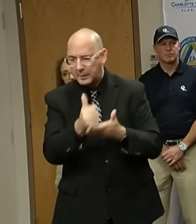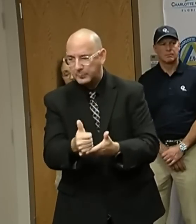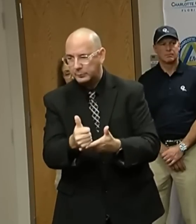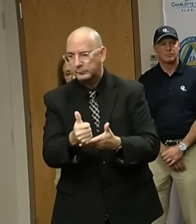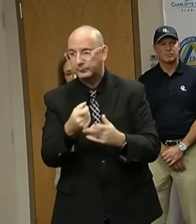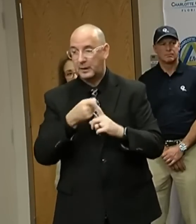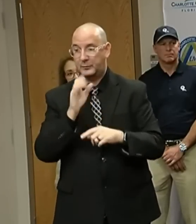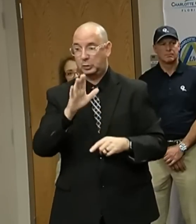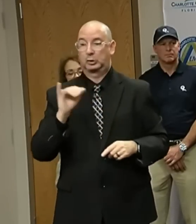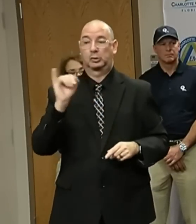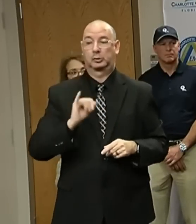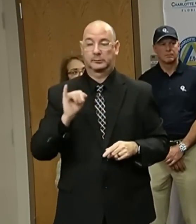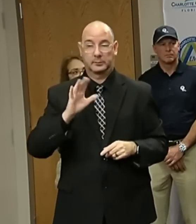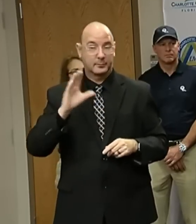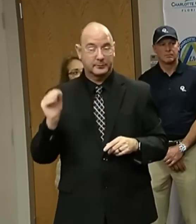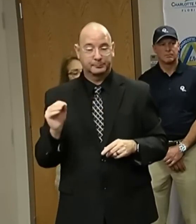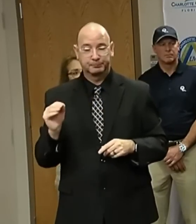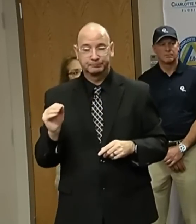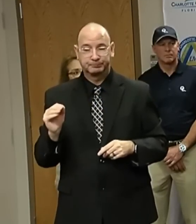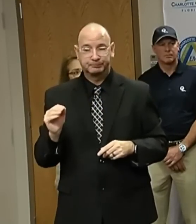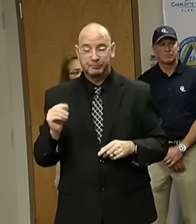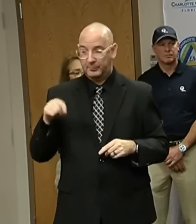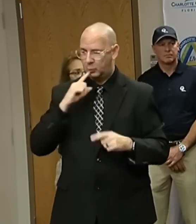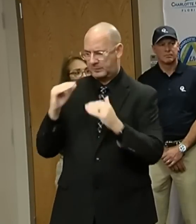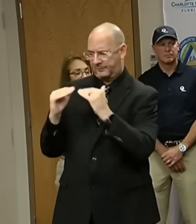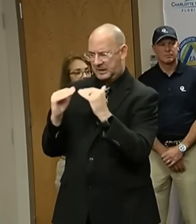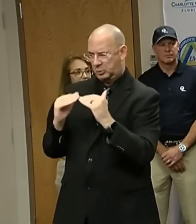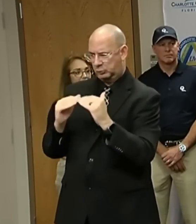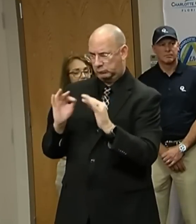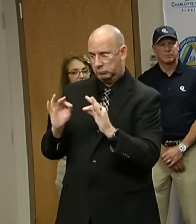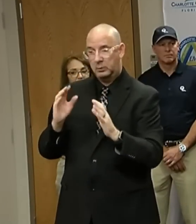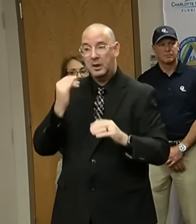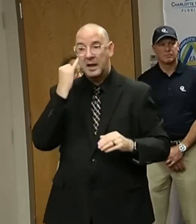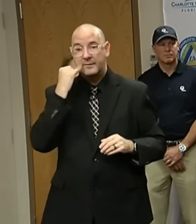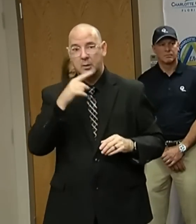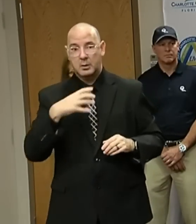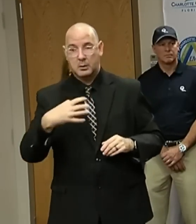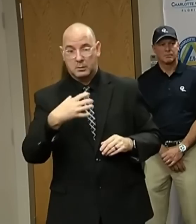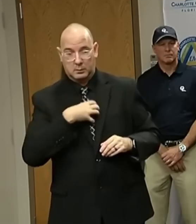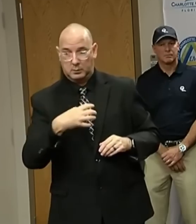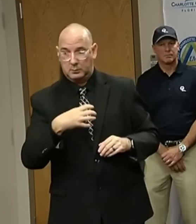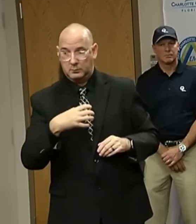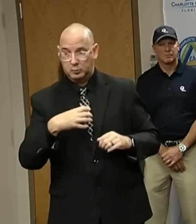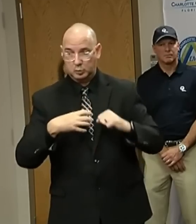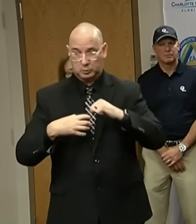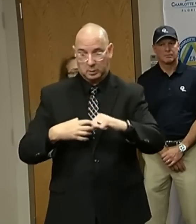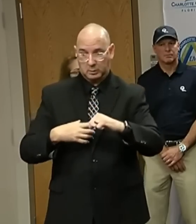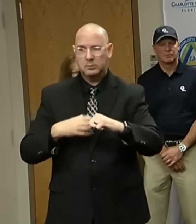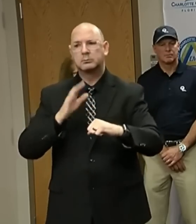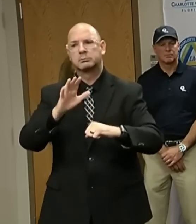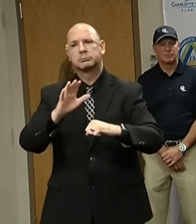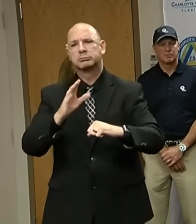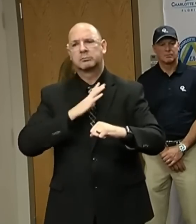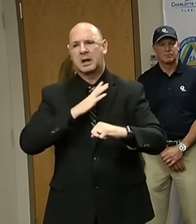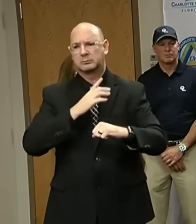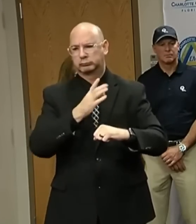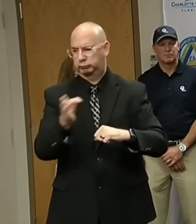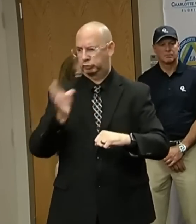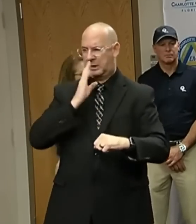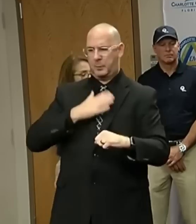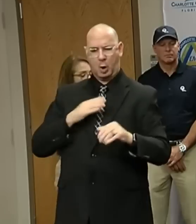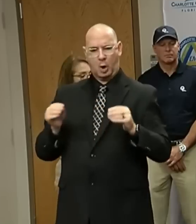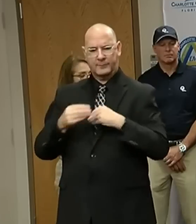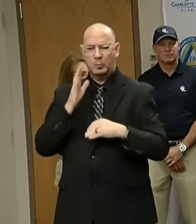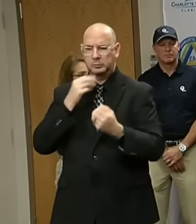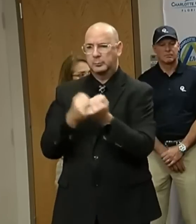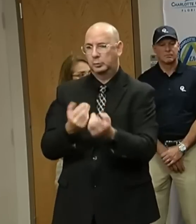look, at the end of the day, if your carrier doesn't want to work with you, that's when you'll call my office and we'll take them to task. And I think and what